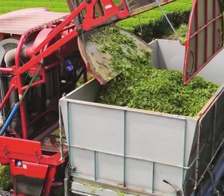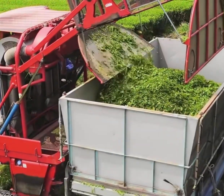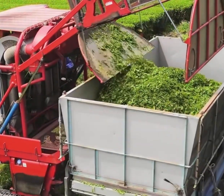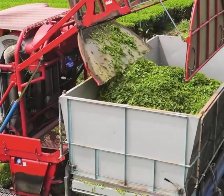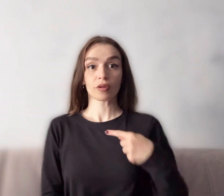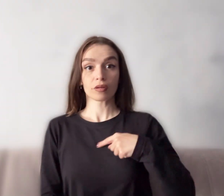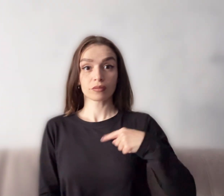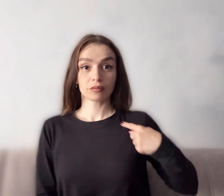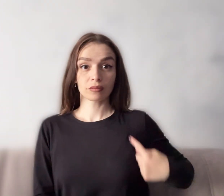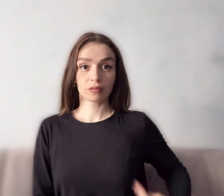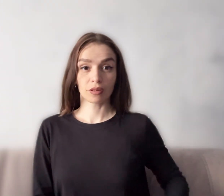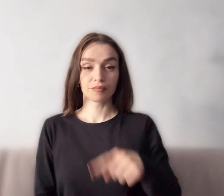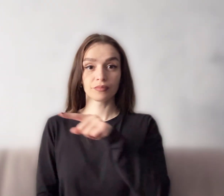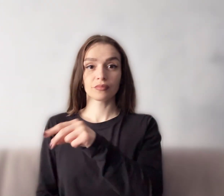irreplaceable.